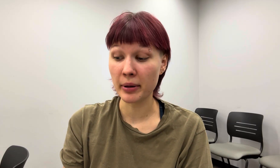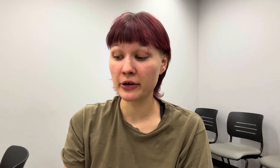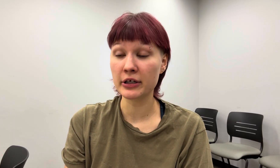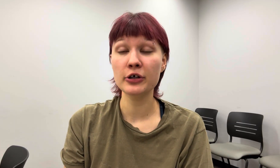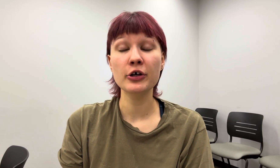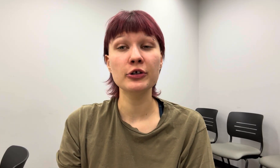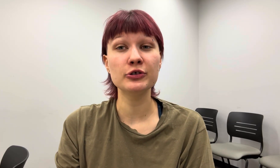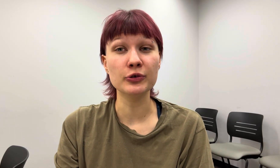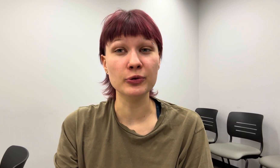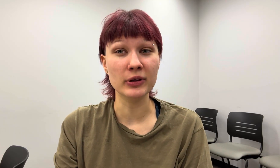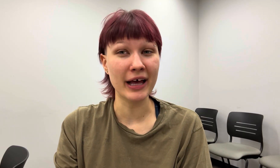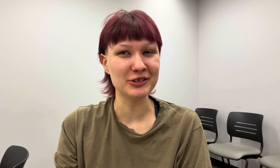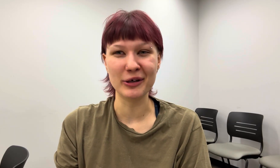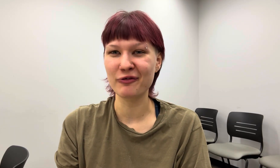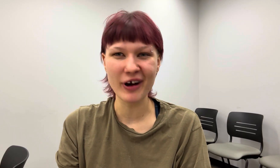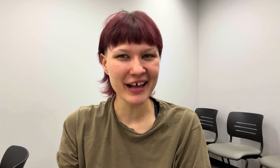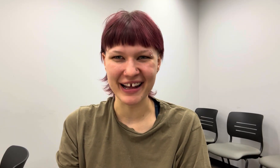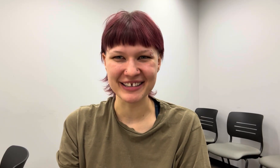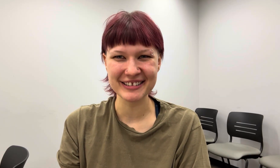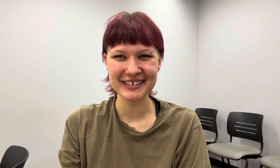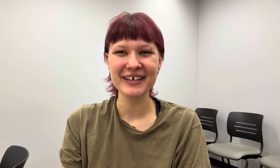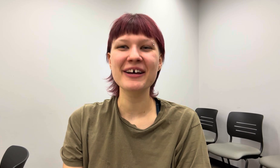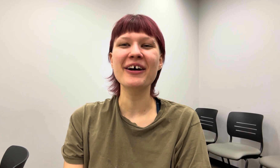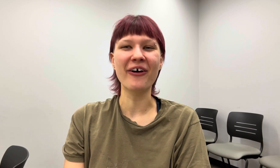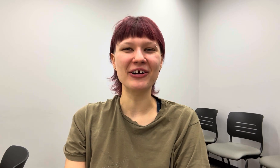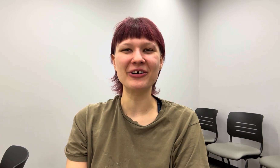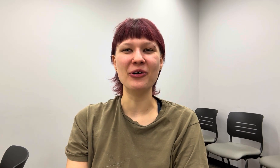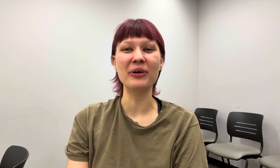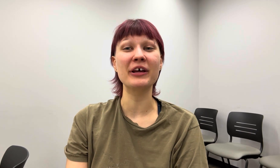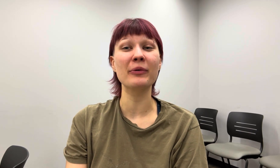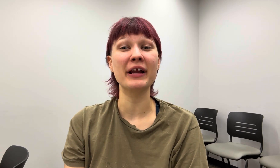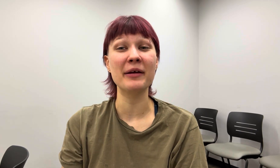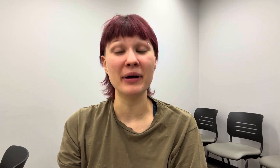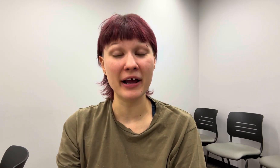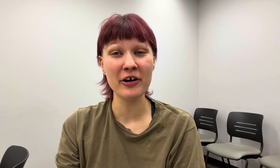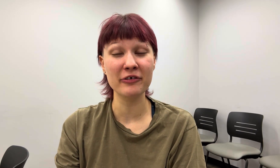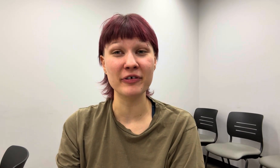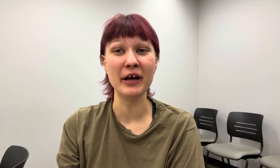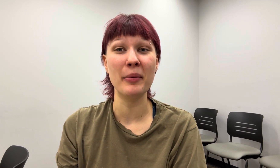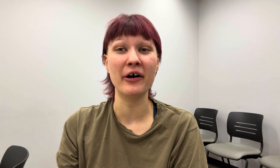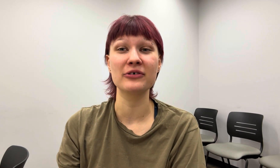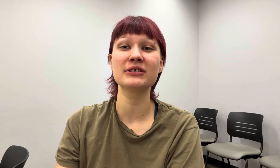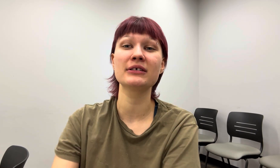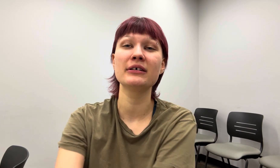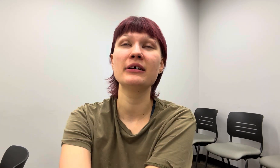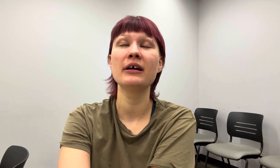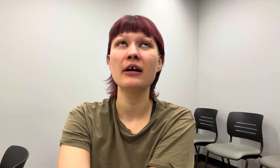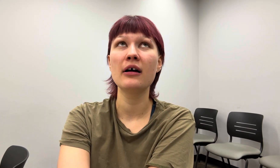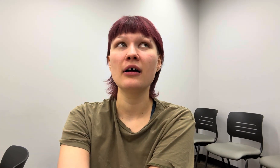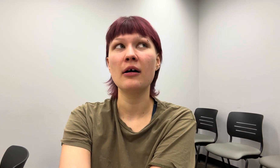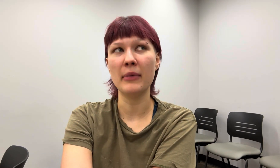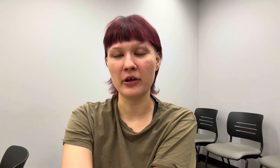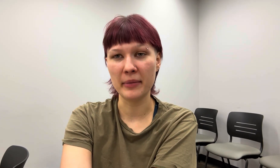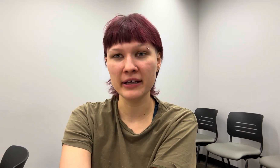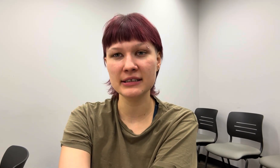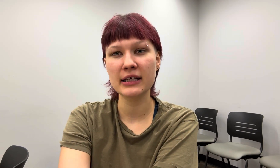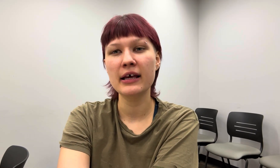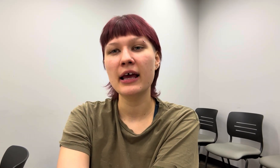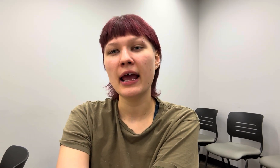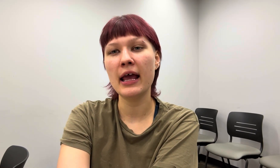it to last week Friday's article where they read a biography about Malcolm X